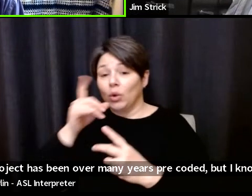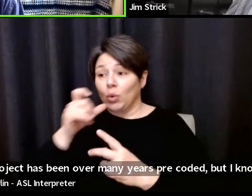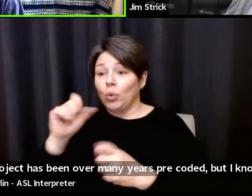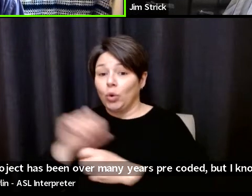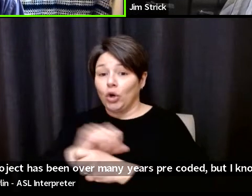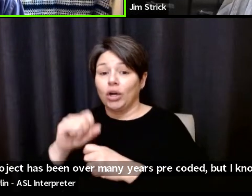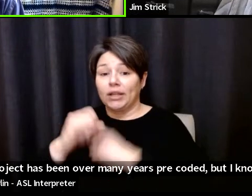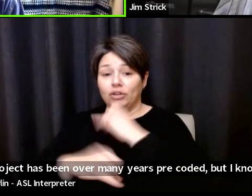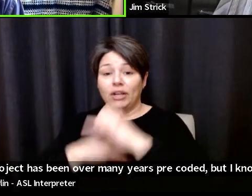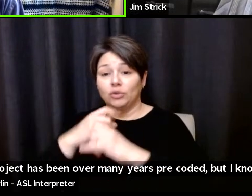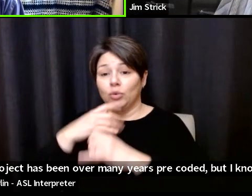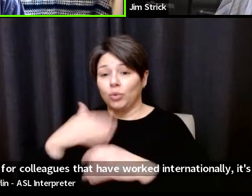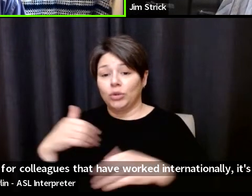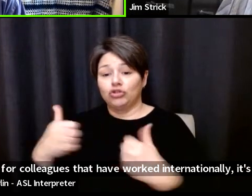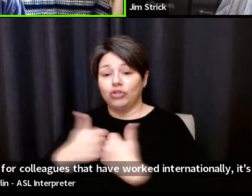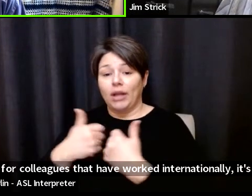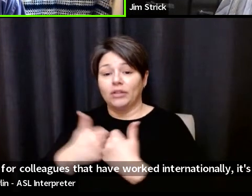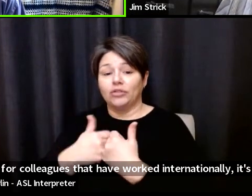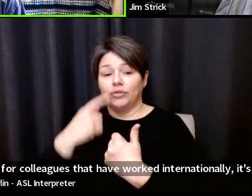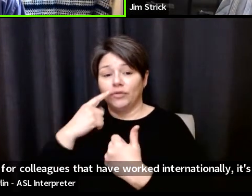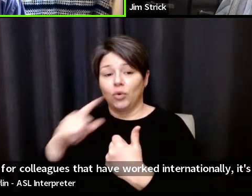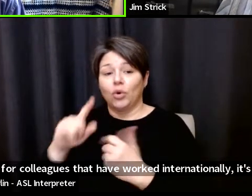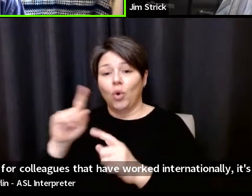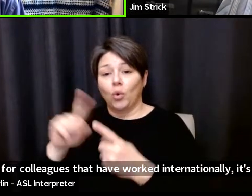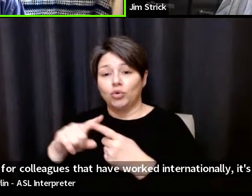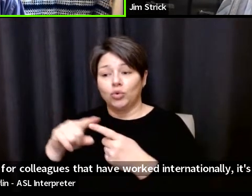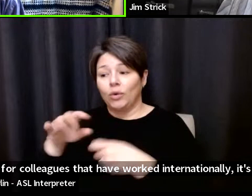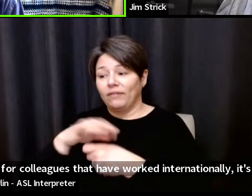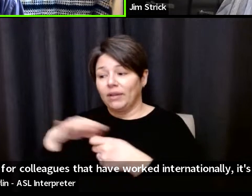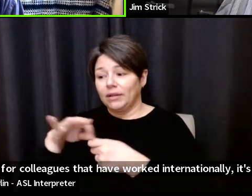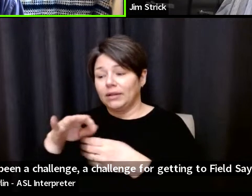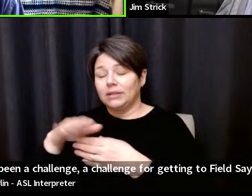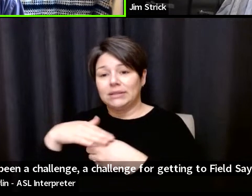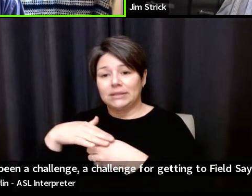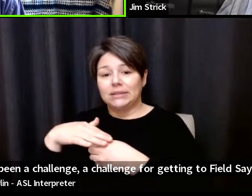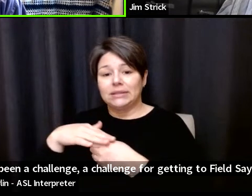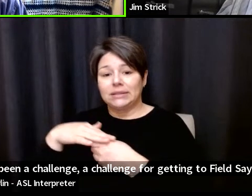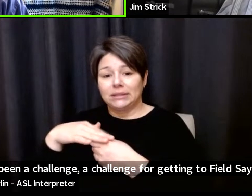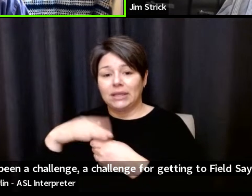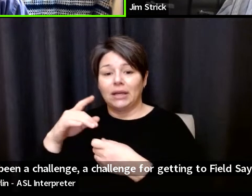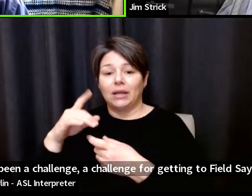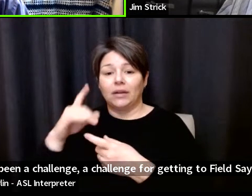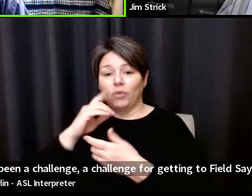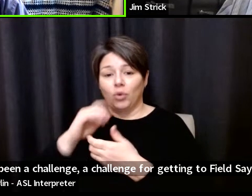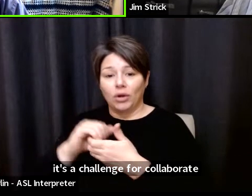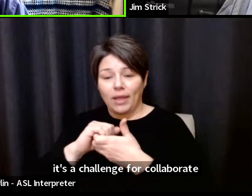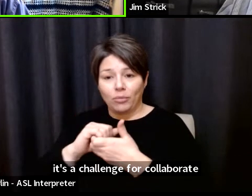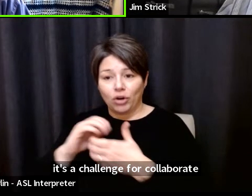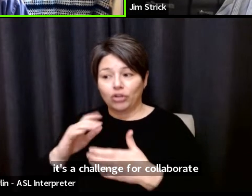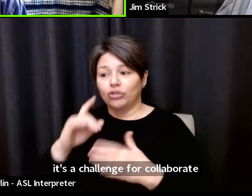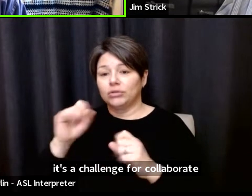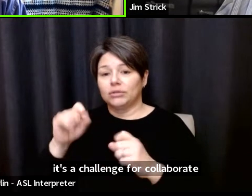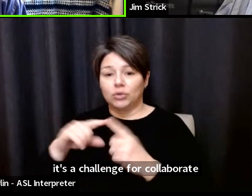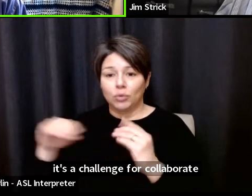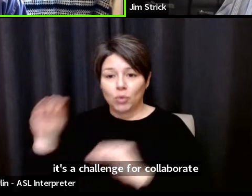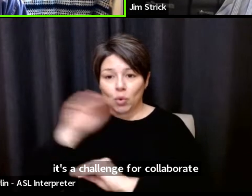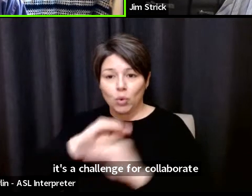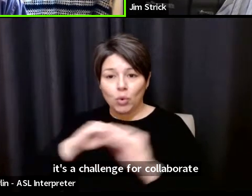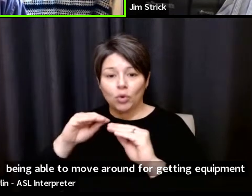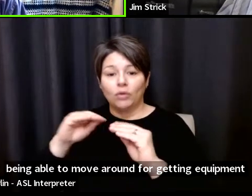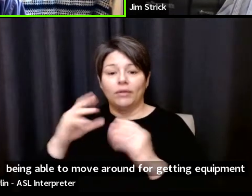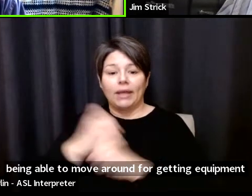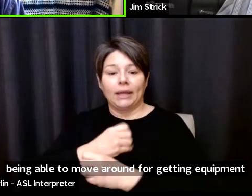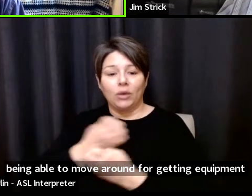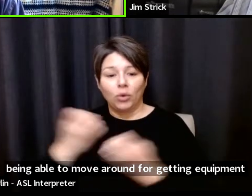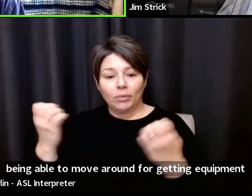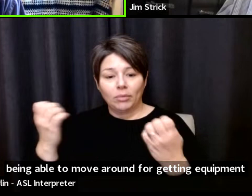challenge for getting to field sites, a challenge for collaborators being able to move around, for getting equipment, for